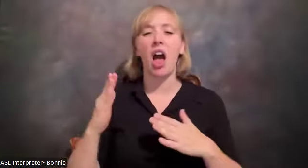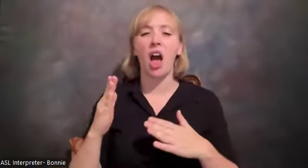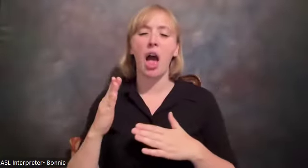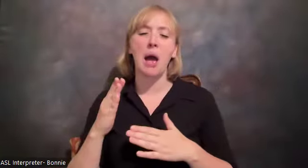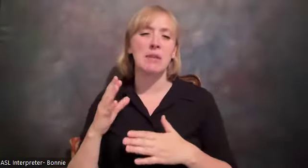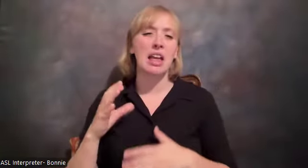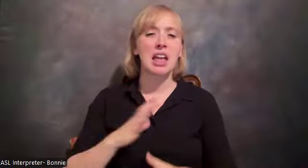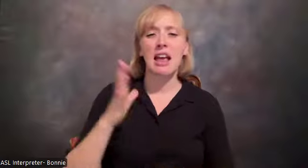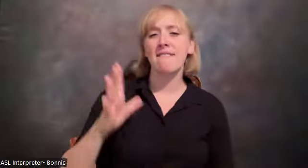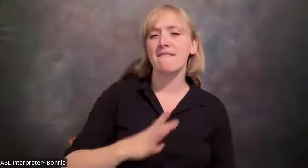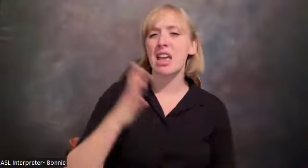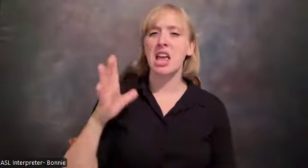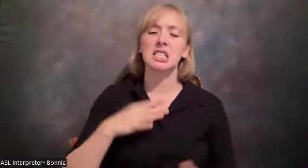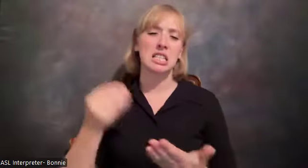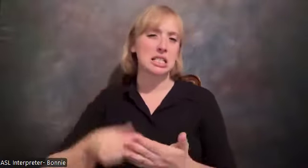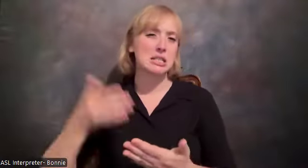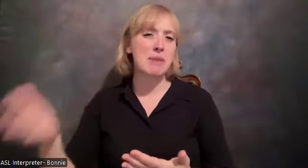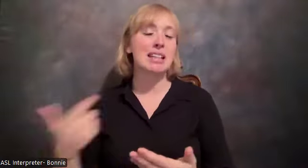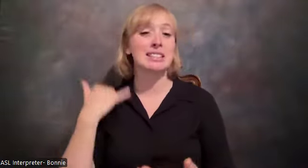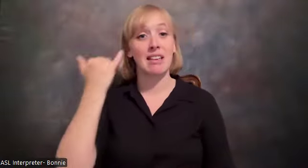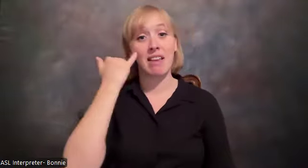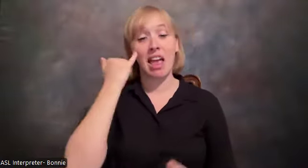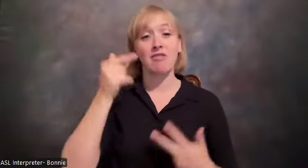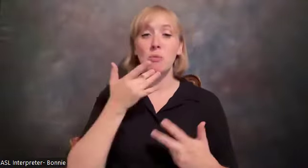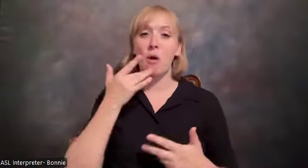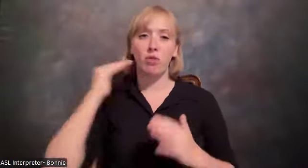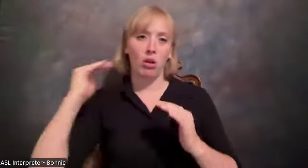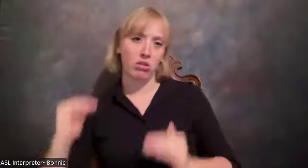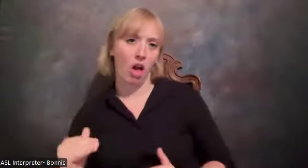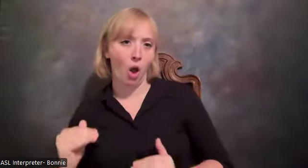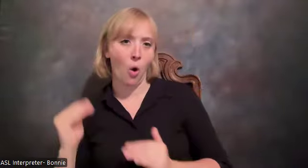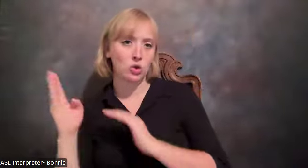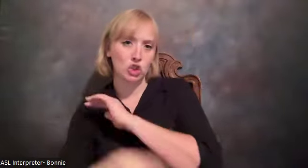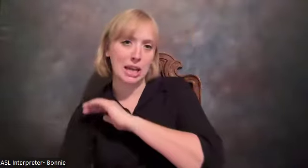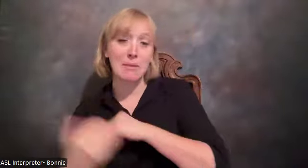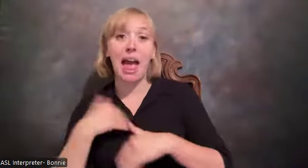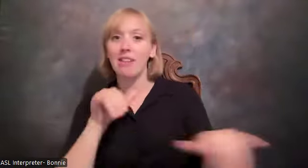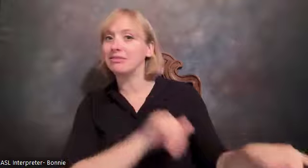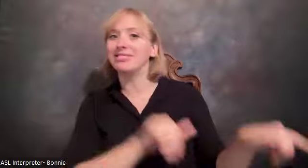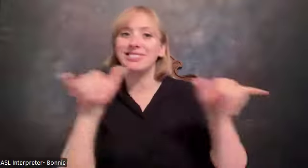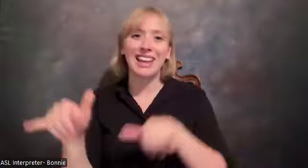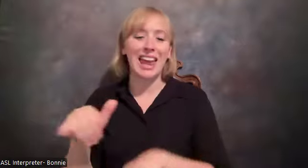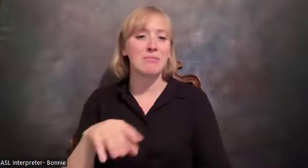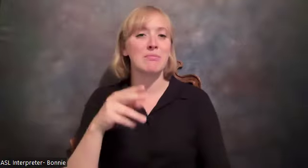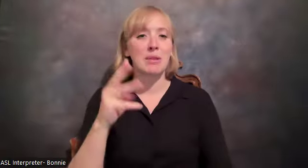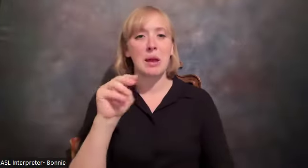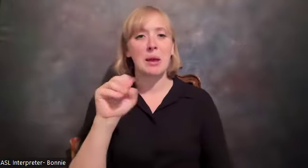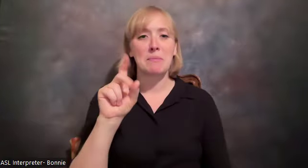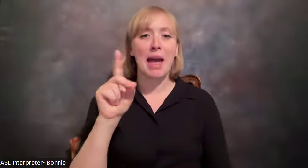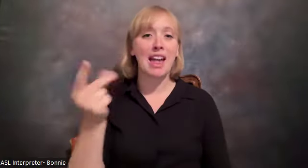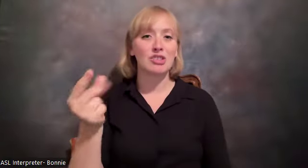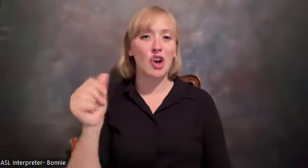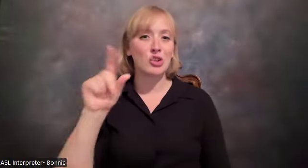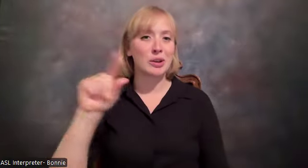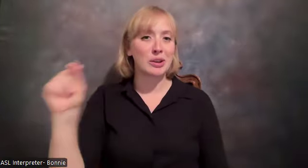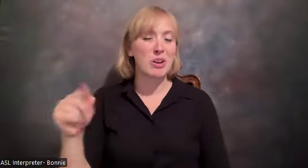Martin, Cavassier, we got it. If you're a bottom shelf drinker, we got that too. Mad Dog 2020 and everything